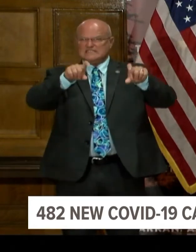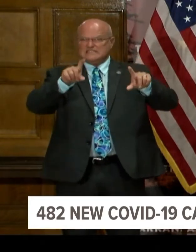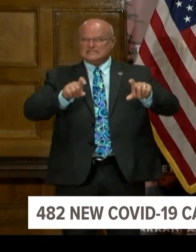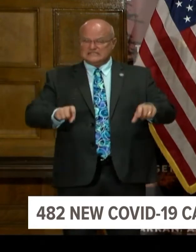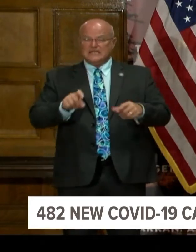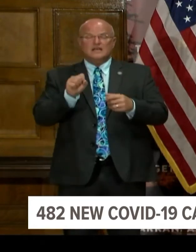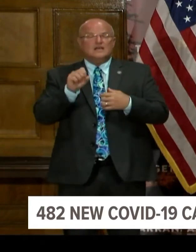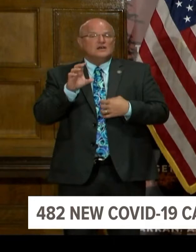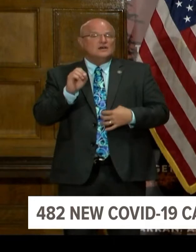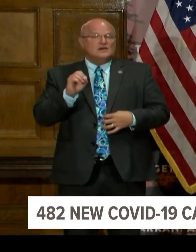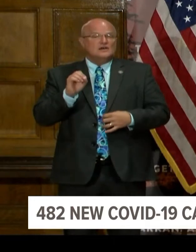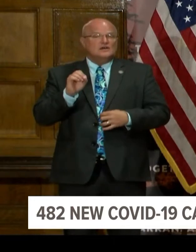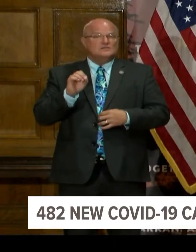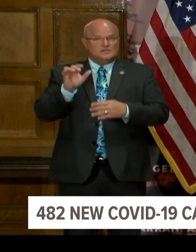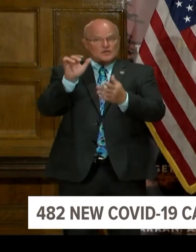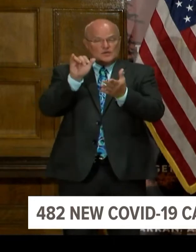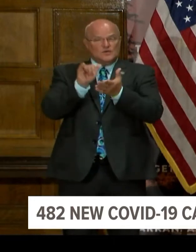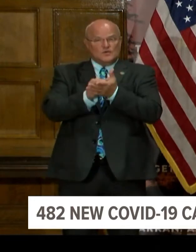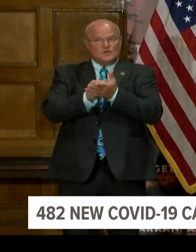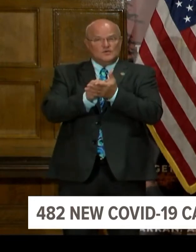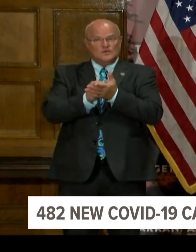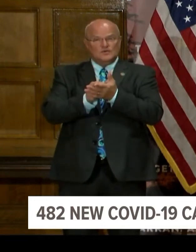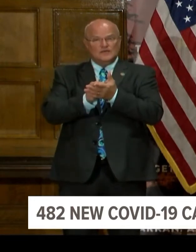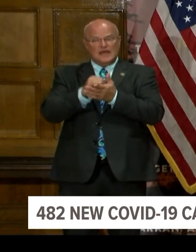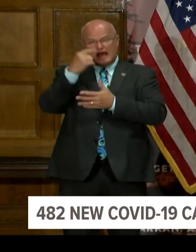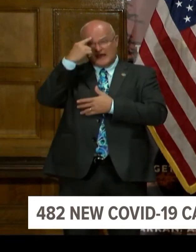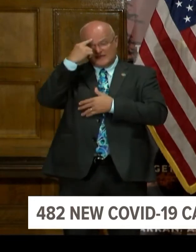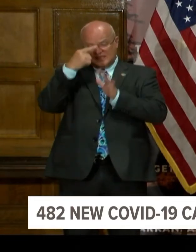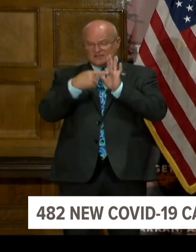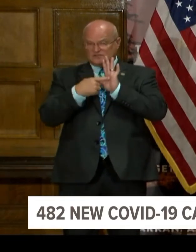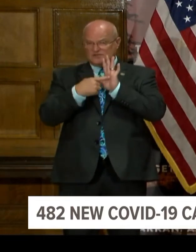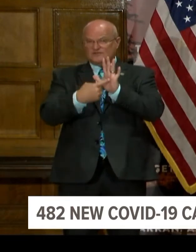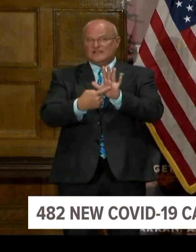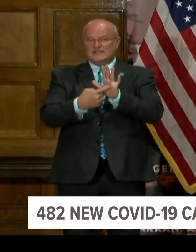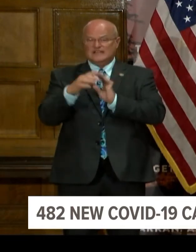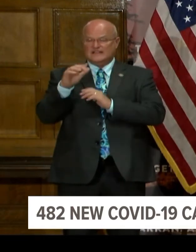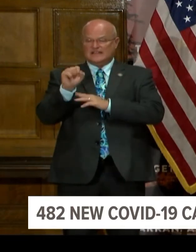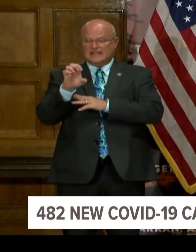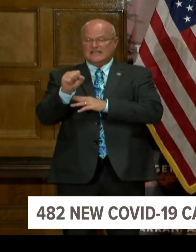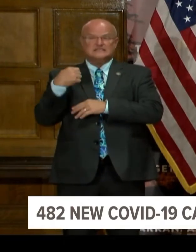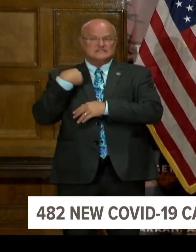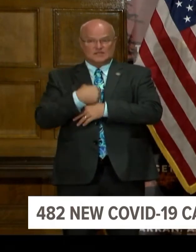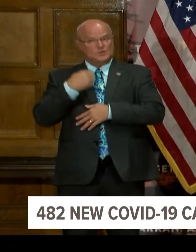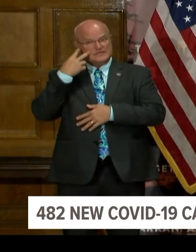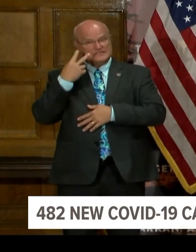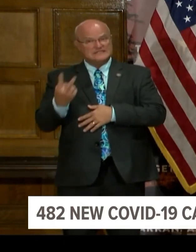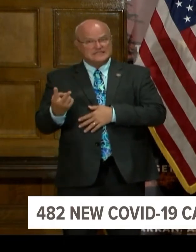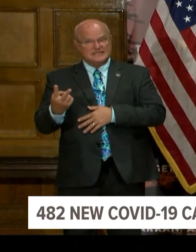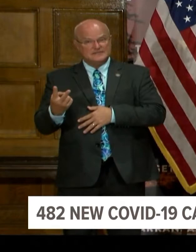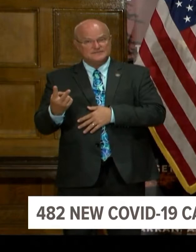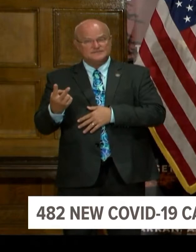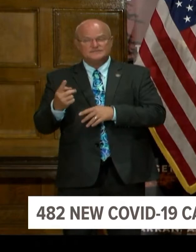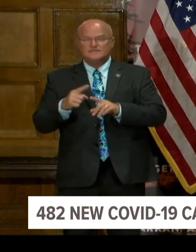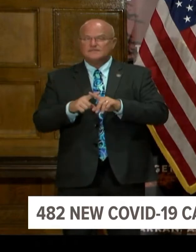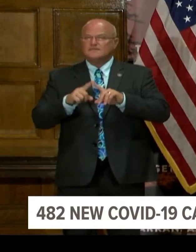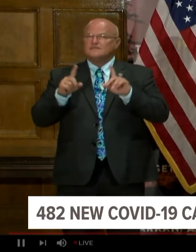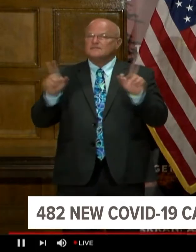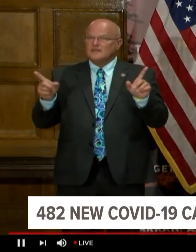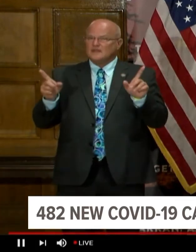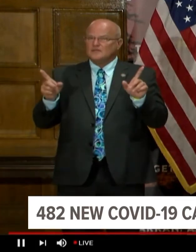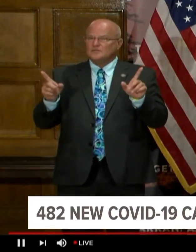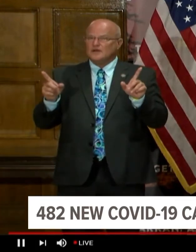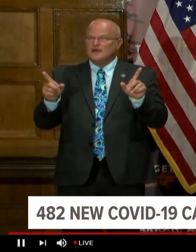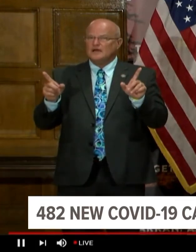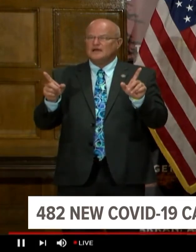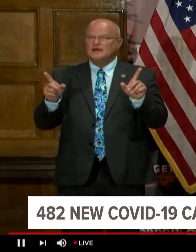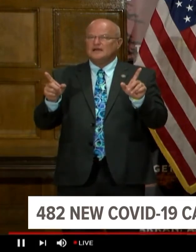And so that's, I think, reflective of the cases that we see. But it's